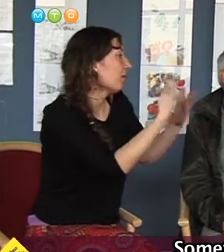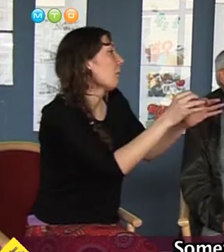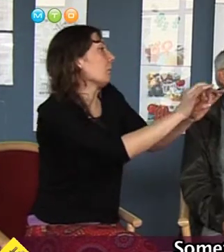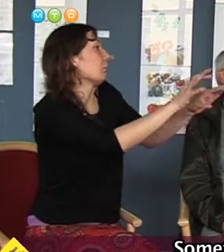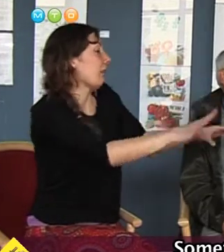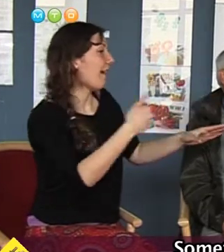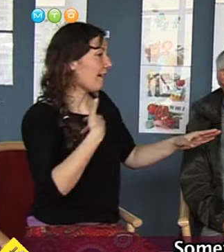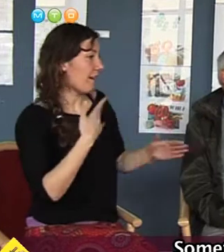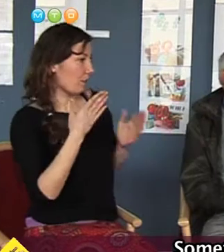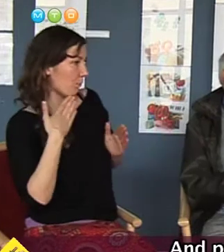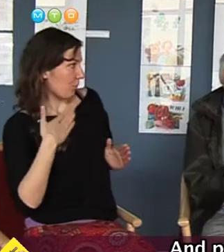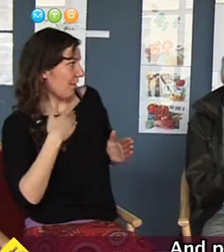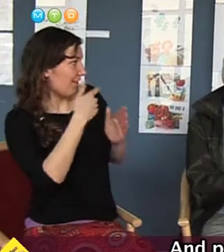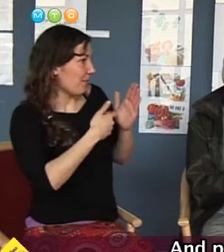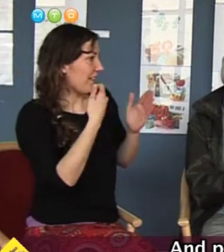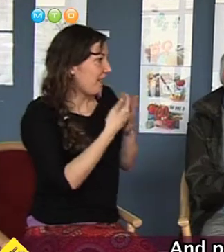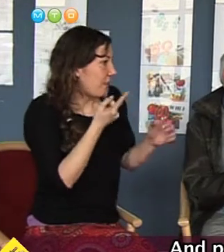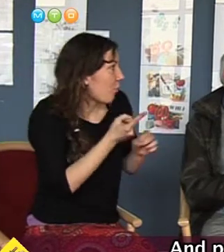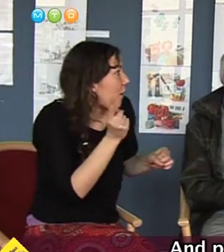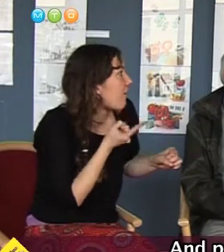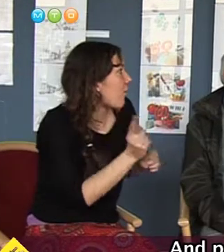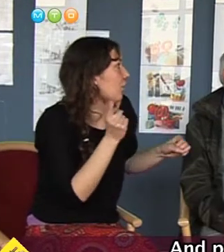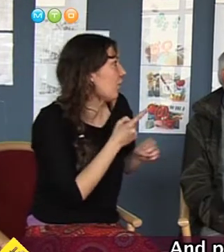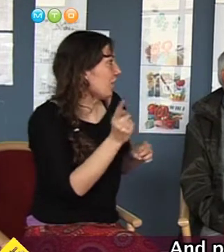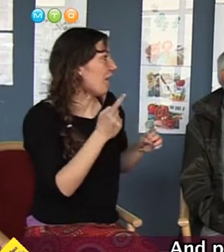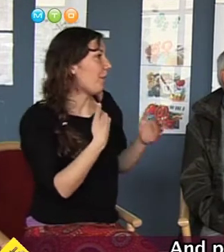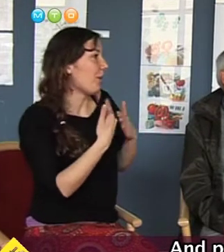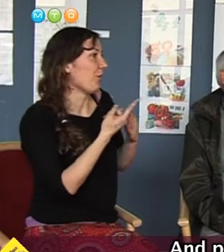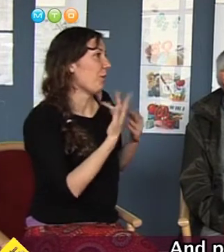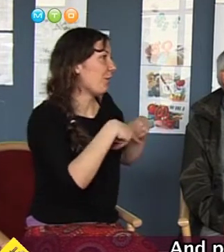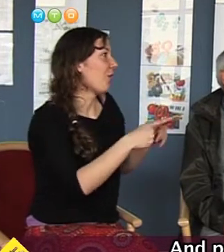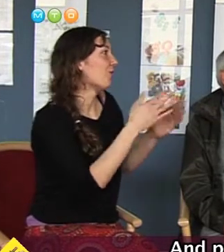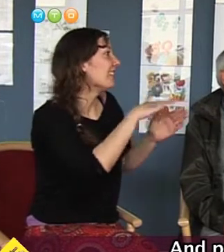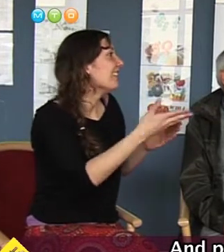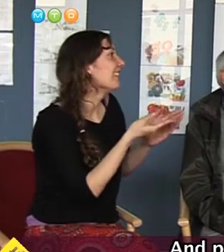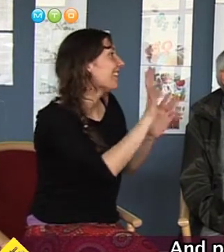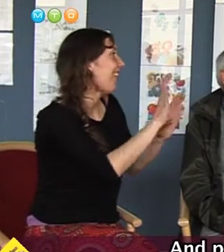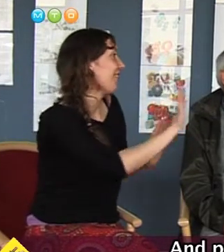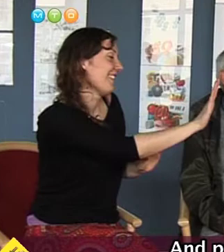provocative and pass it off as a children's television.